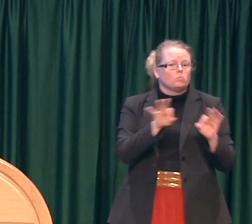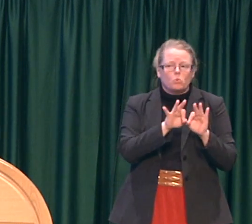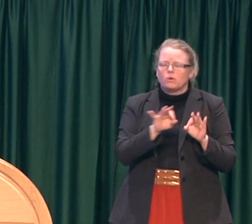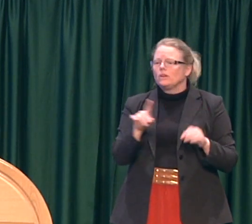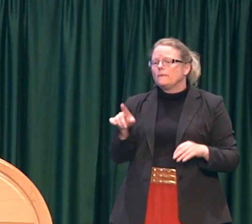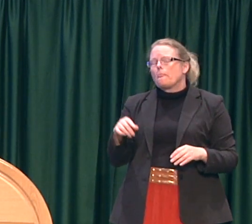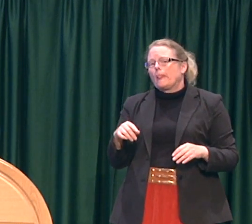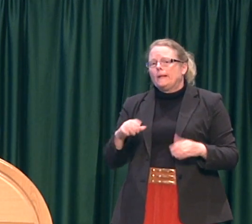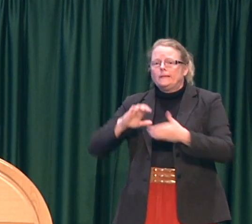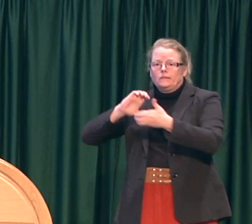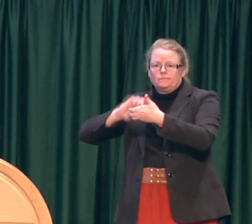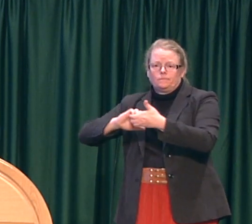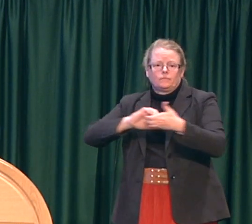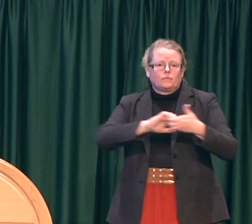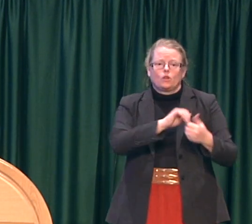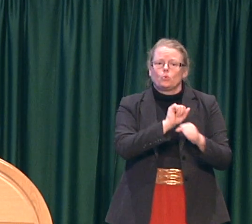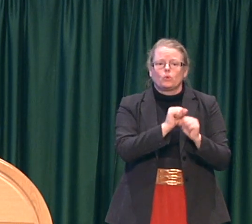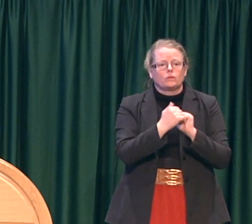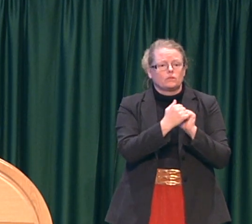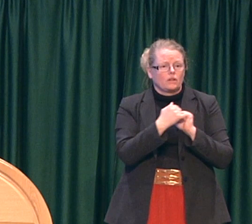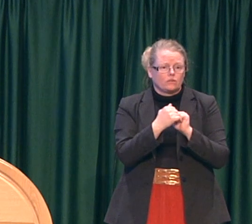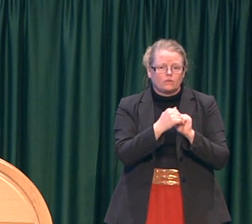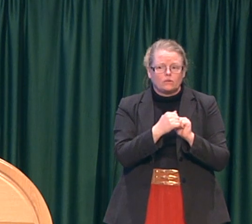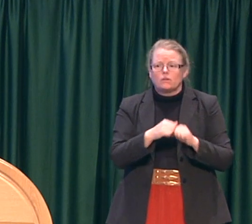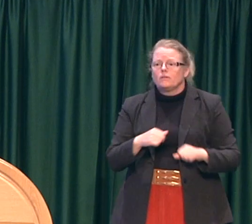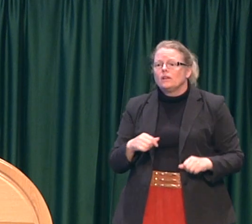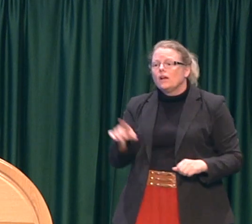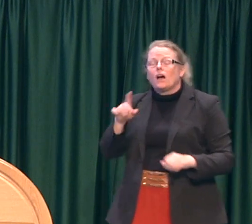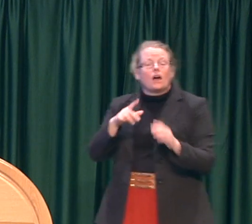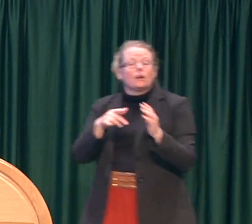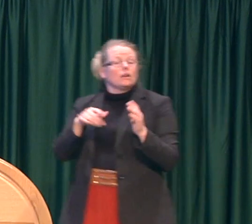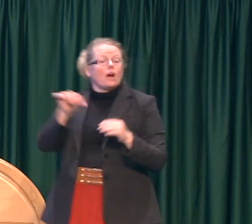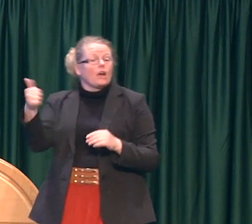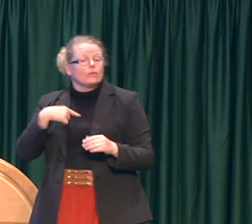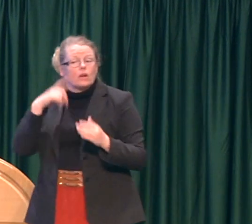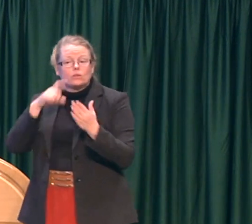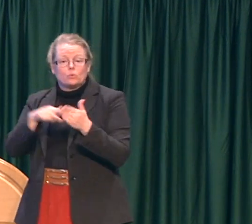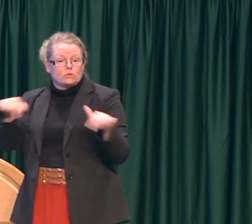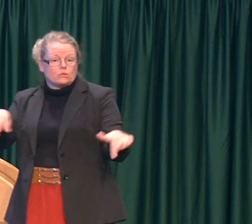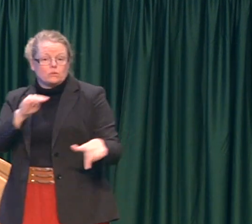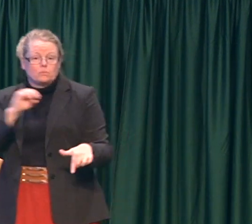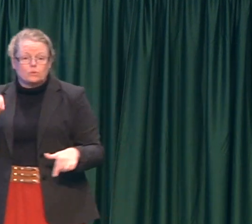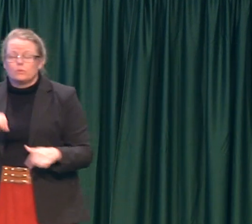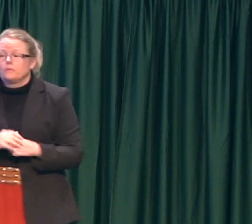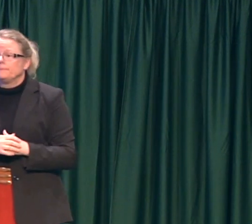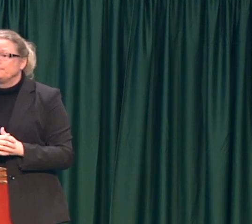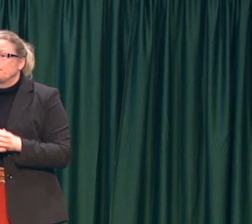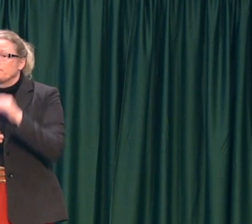90,000. So it's really important that we collaborate. We've got to work together. Another thing I've noticed